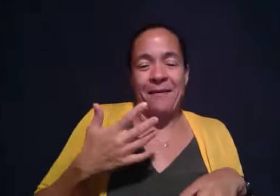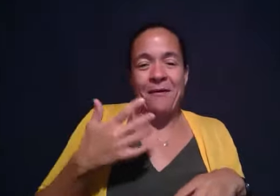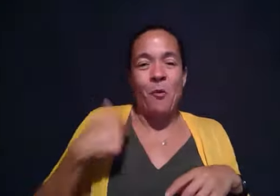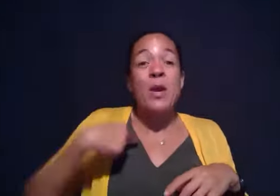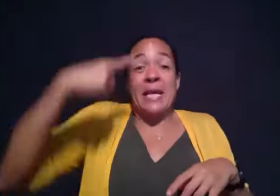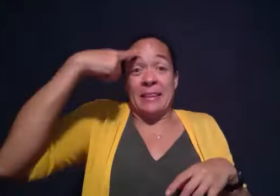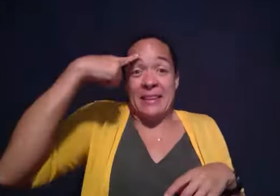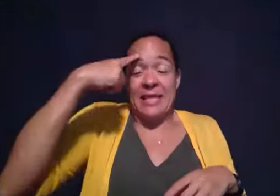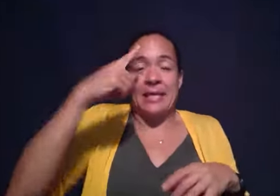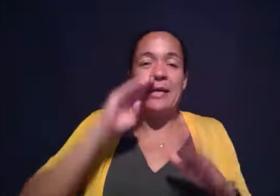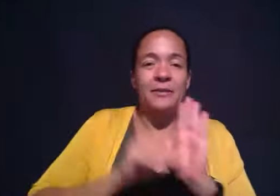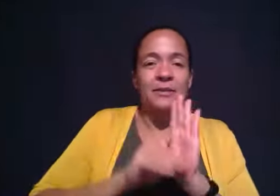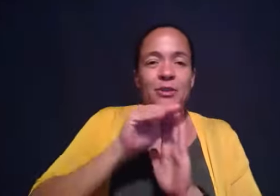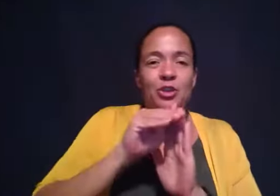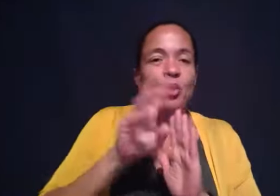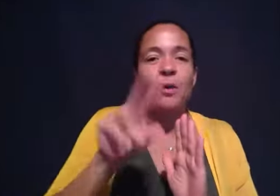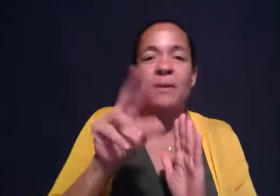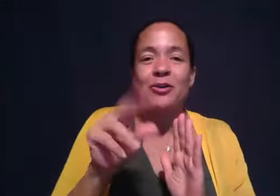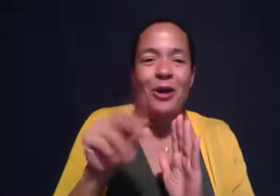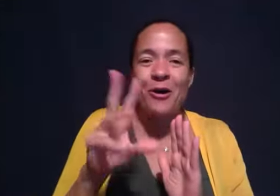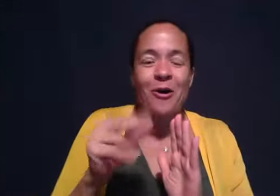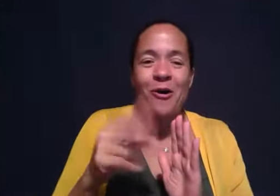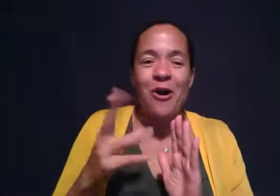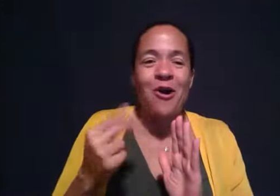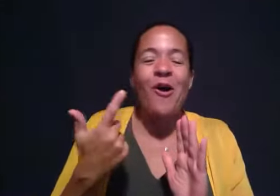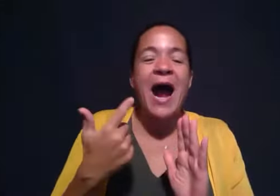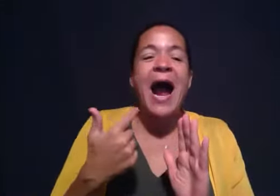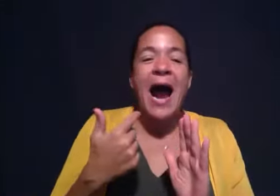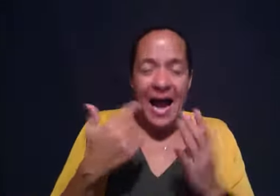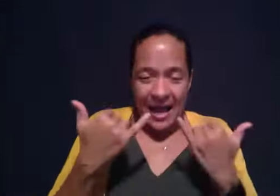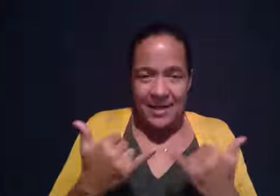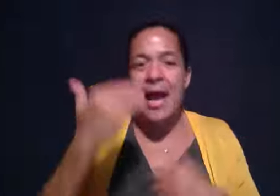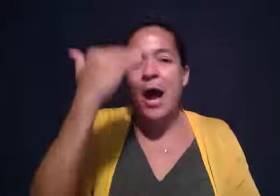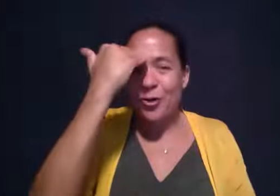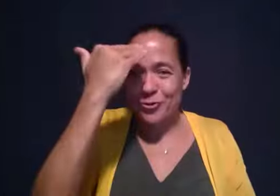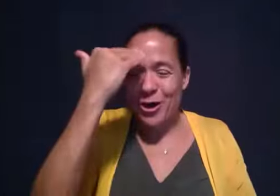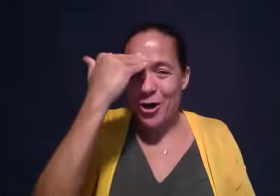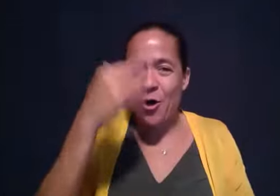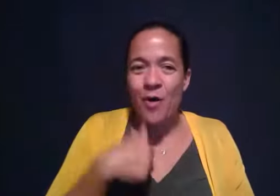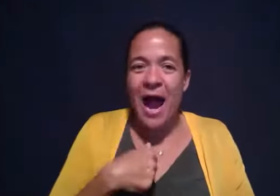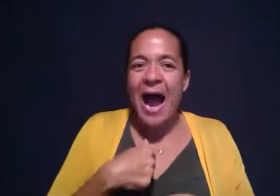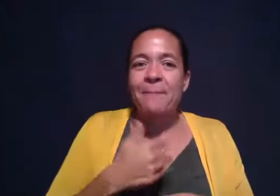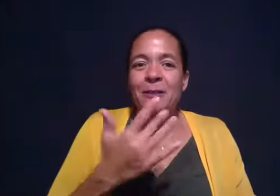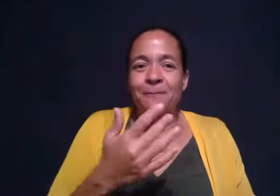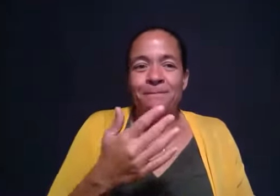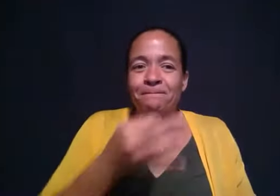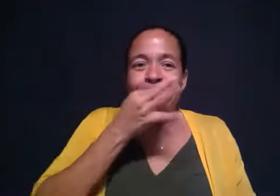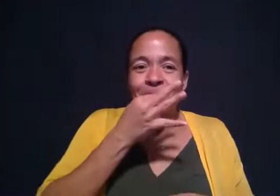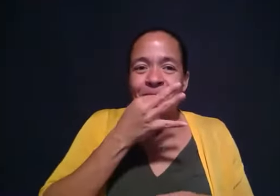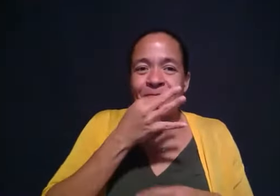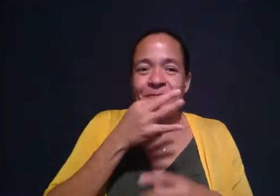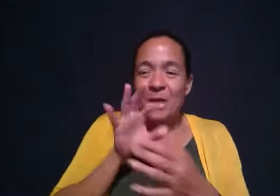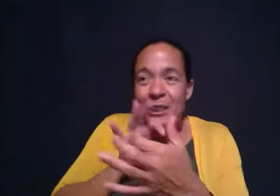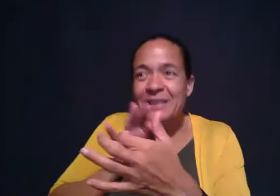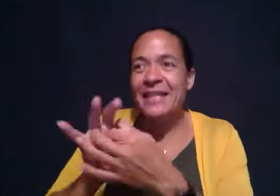little antennas and I can find the least mature person in the room to this day. Like, I know exactly where they are. They're